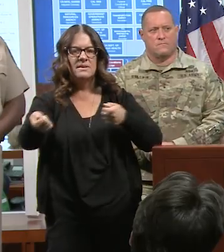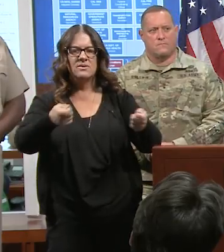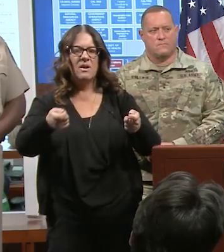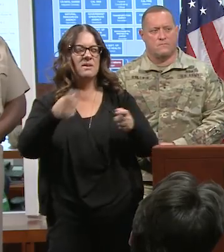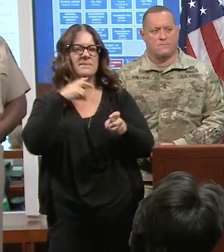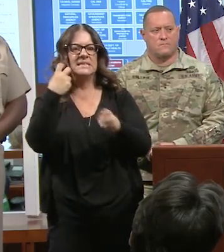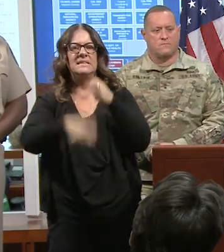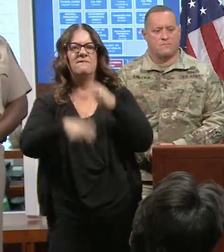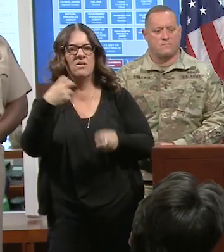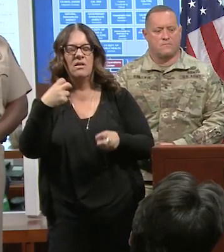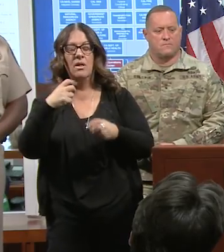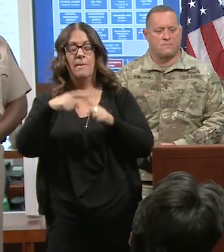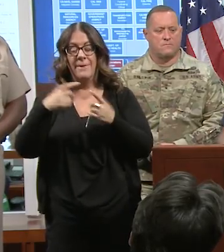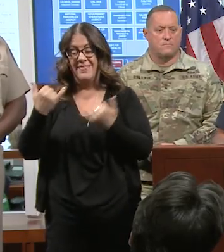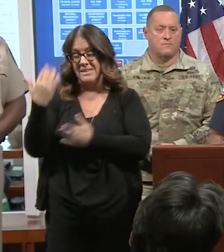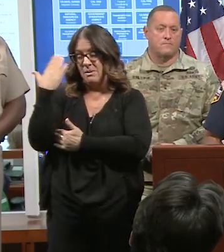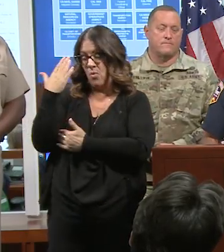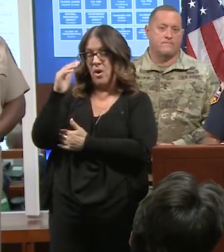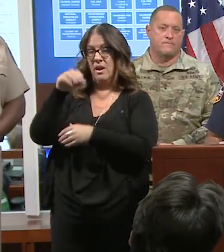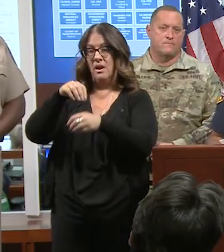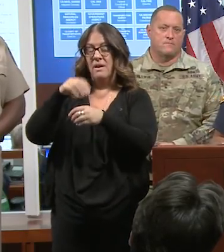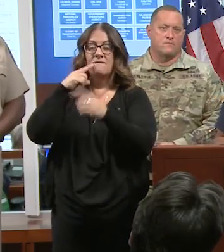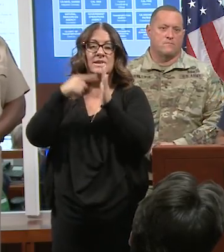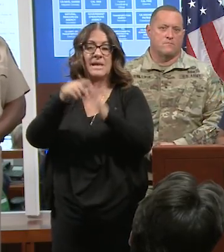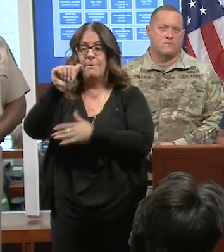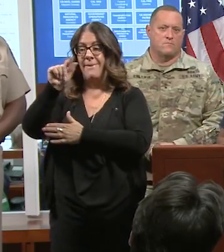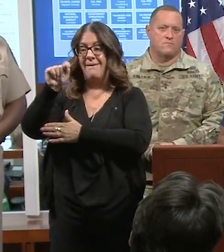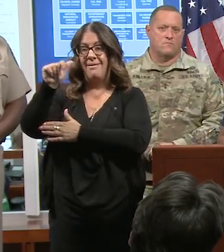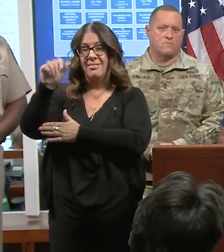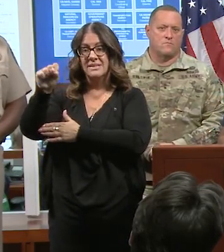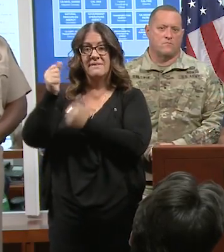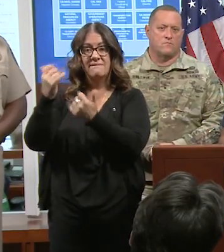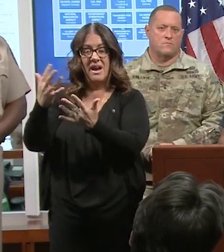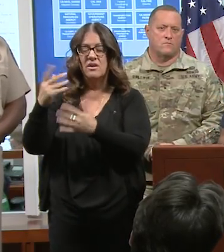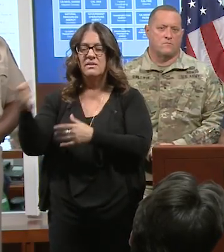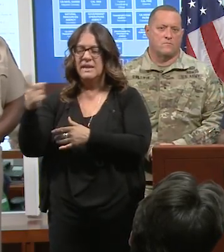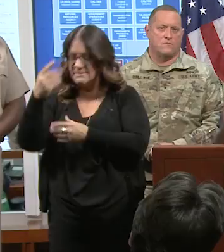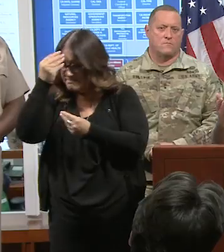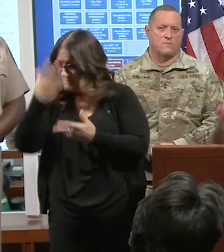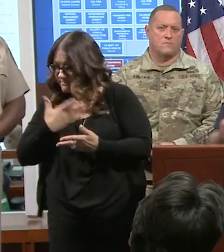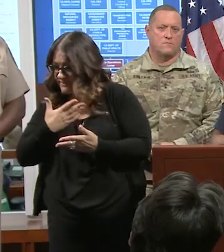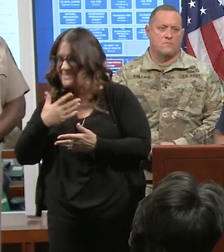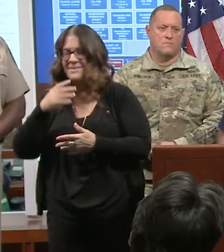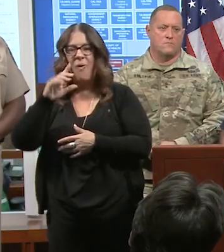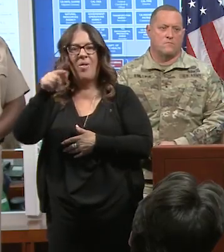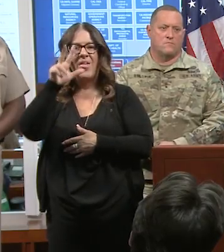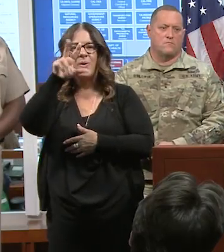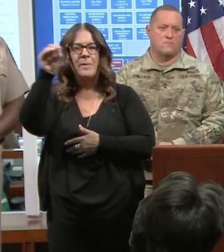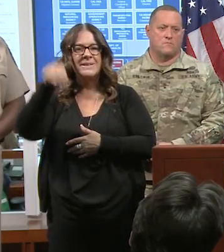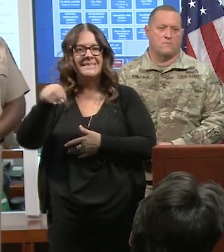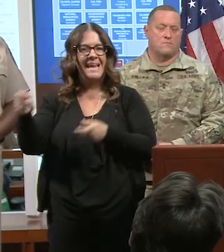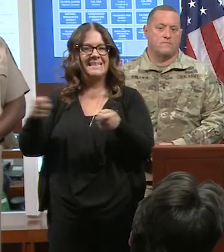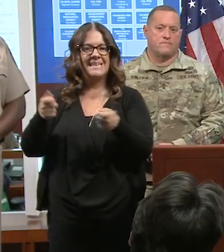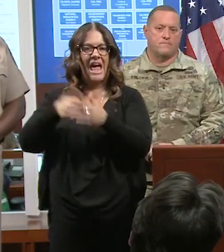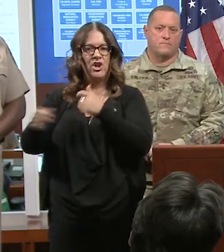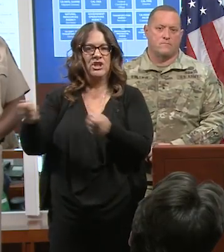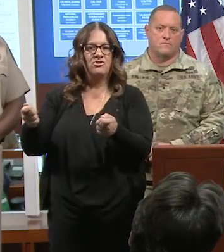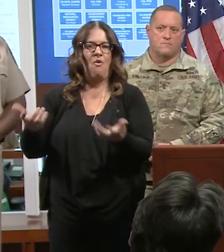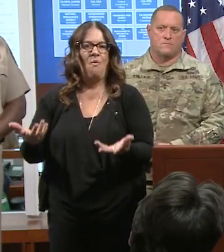you, as of this morning on the Atlas fire, we have, they're reporting 3% containment. So that's up from